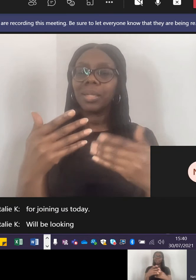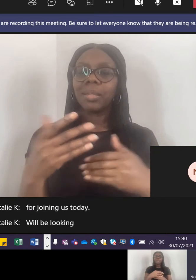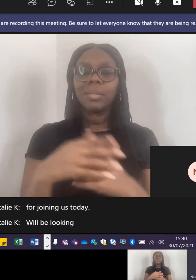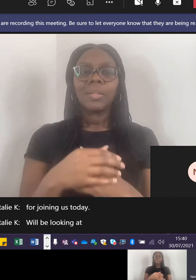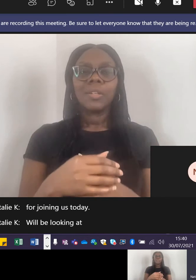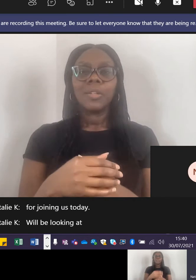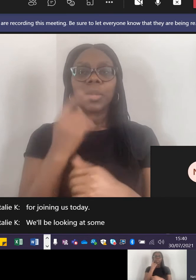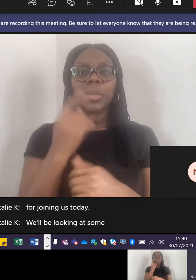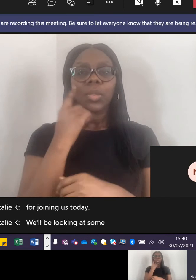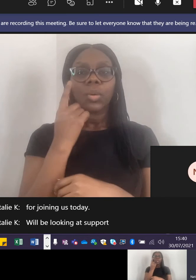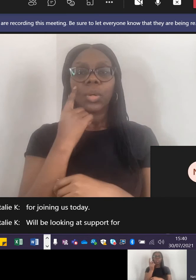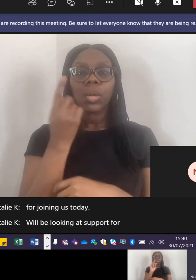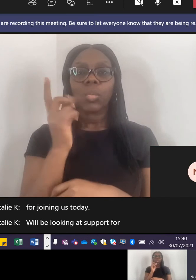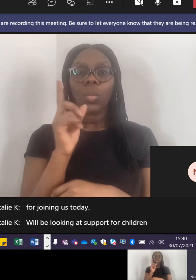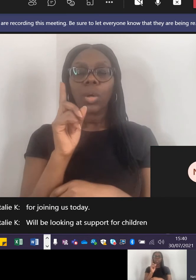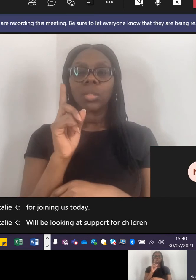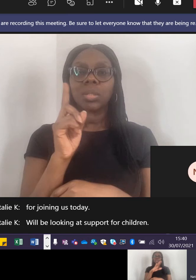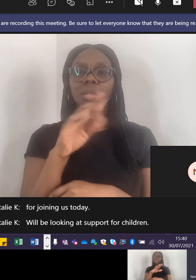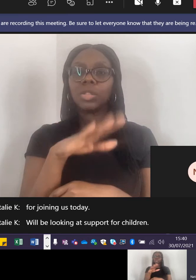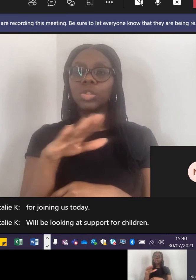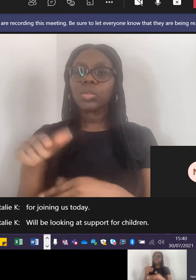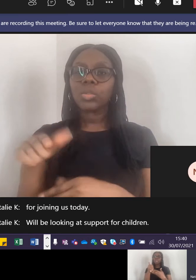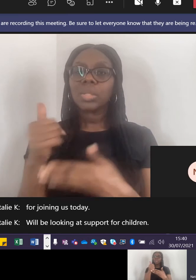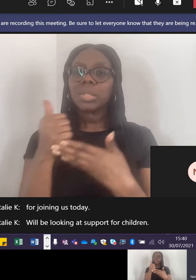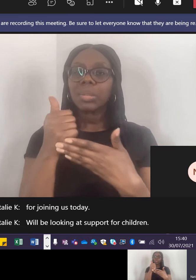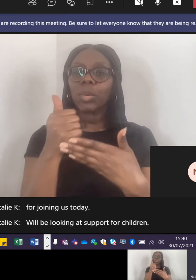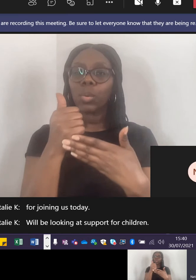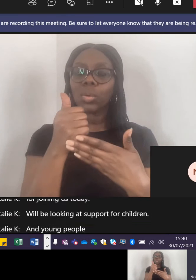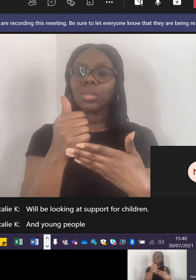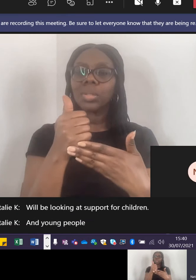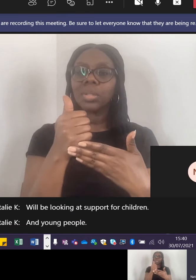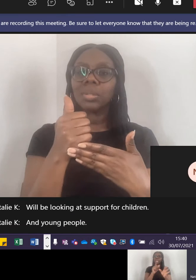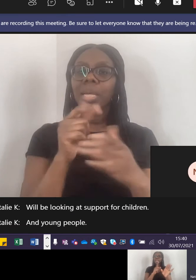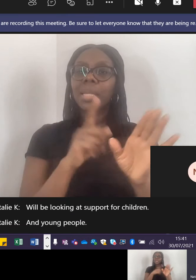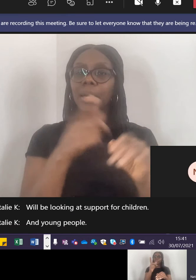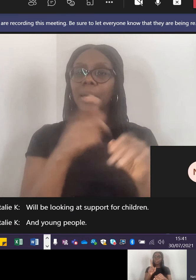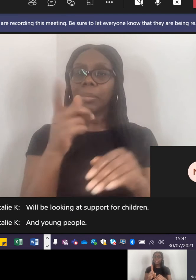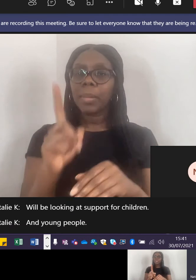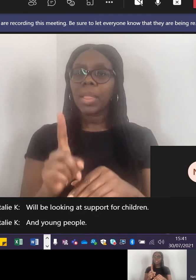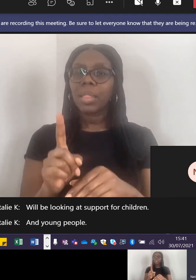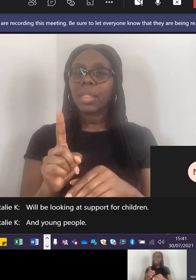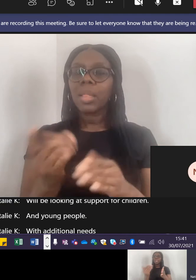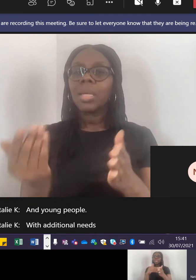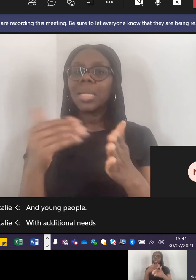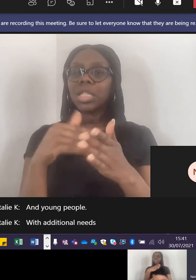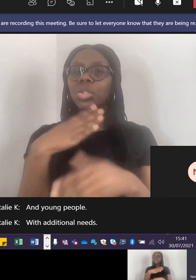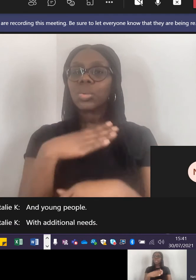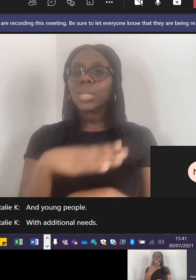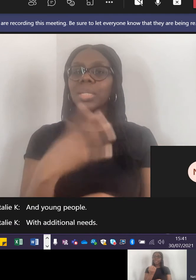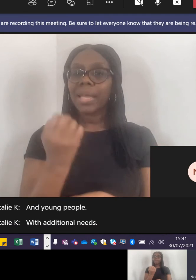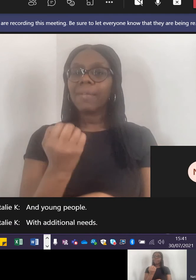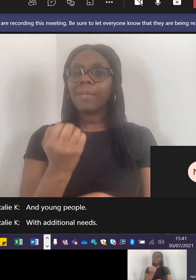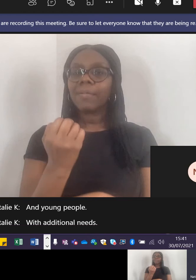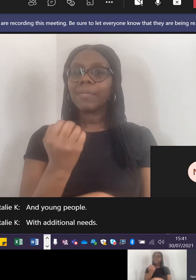at support for children and young people with additional needs.